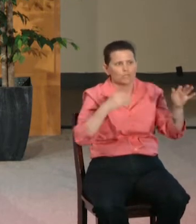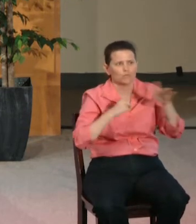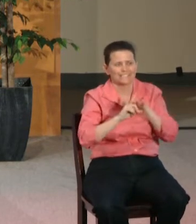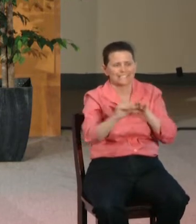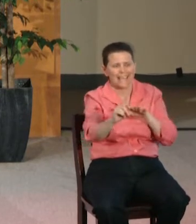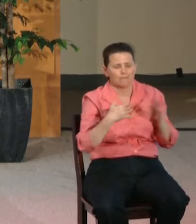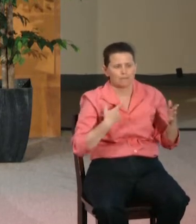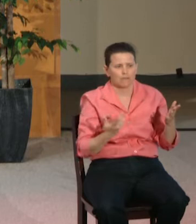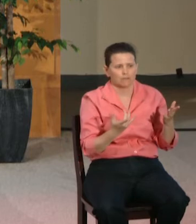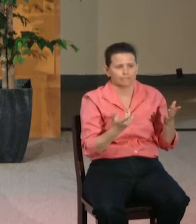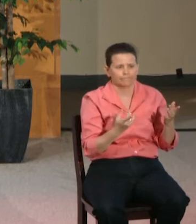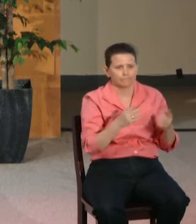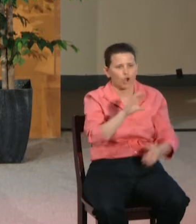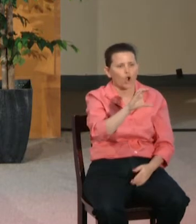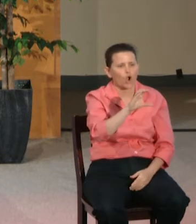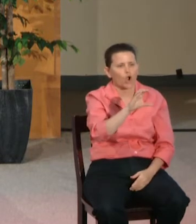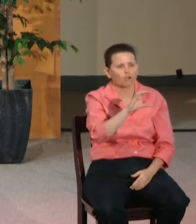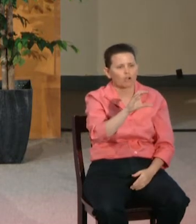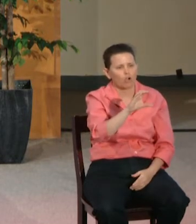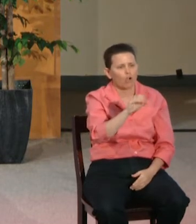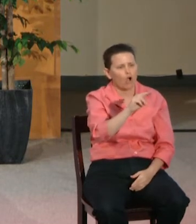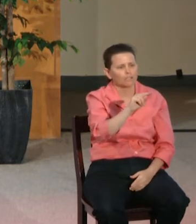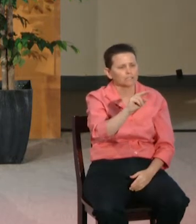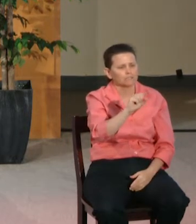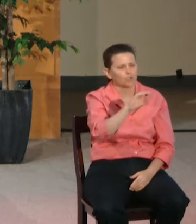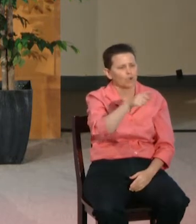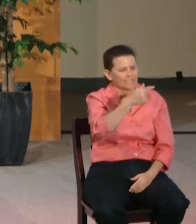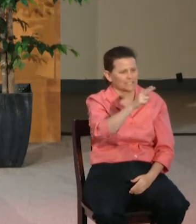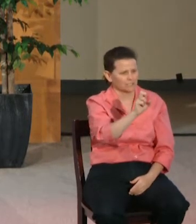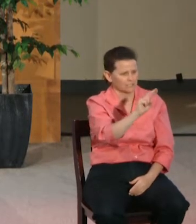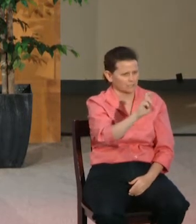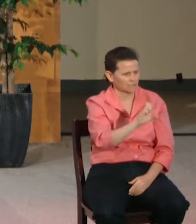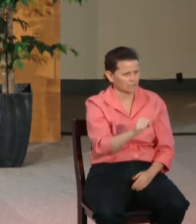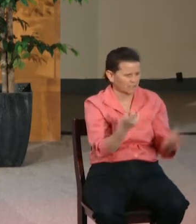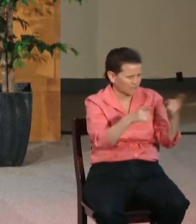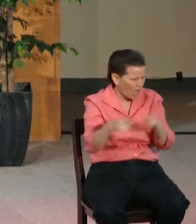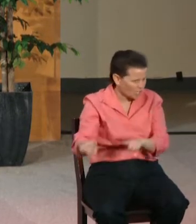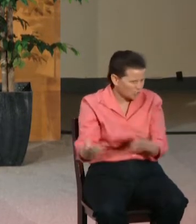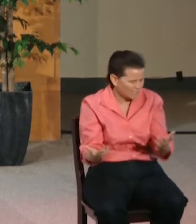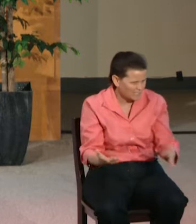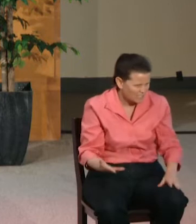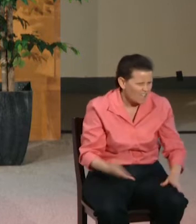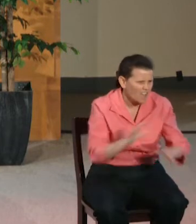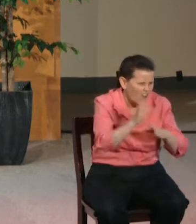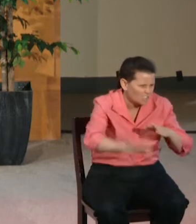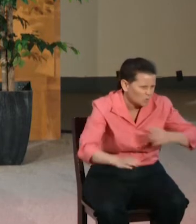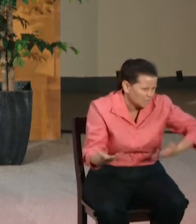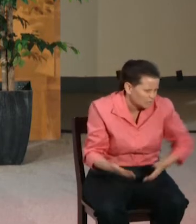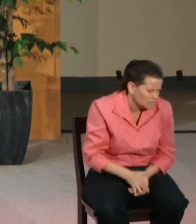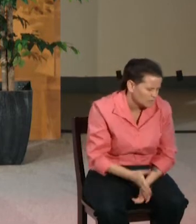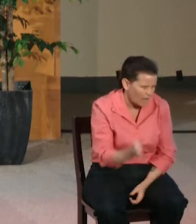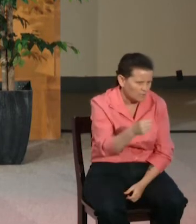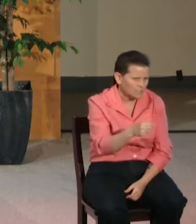will, that's sort of the divine justice. Whatever choices you put into motion, you'll reap the benefits or rewards or penalties